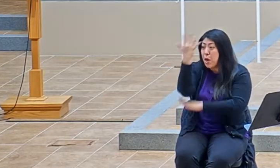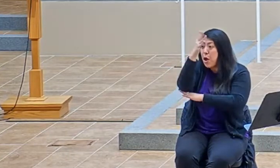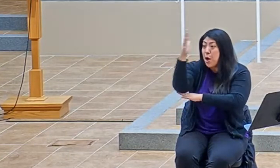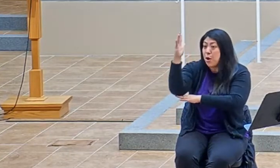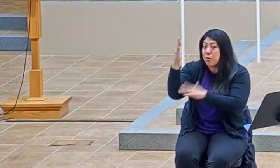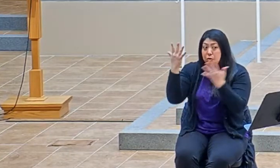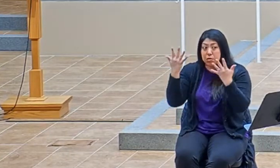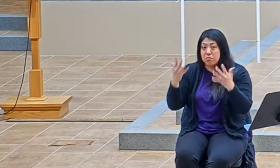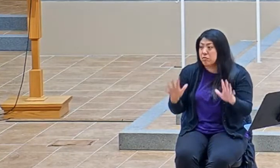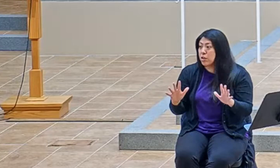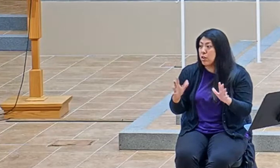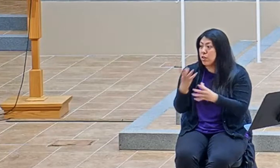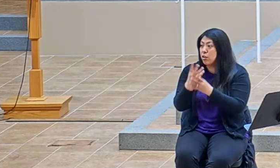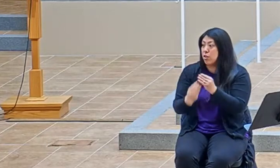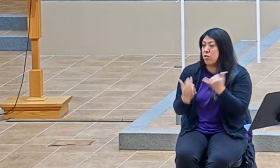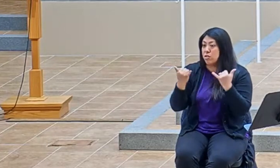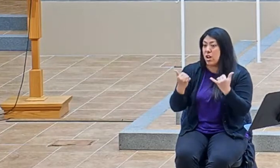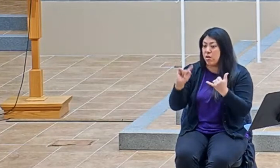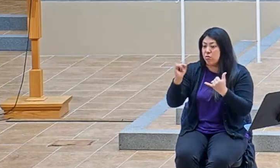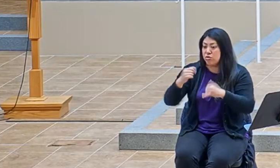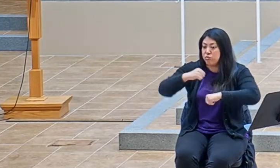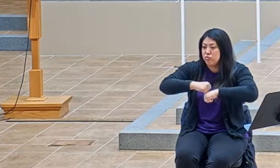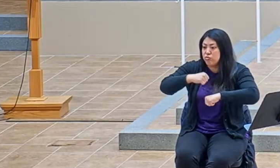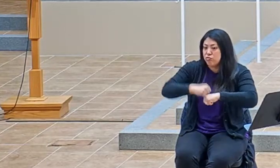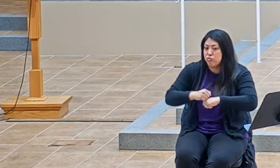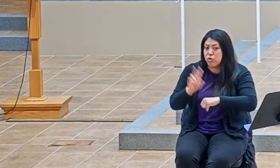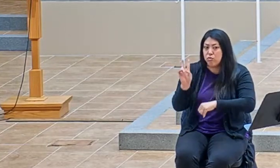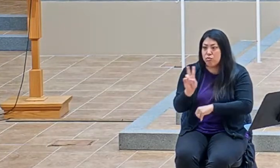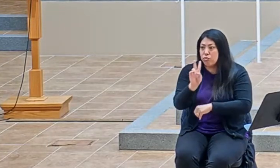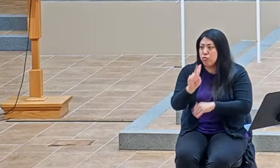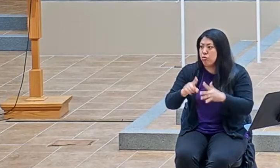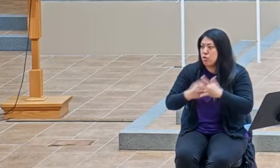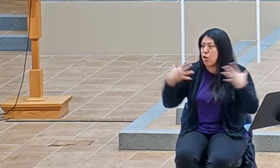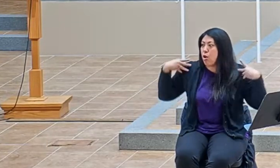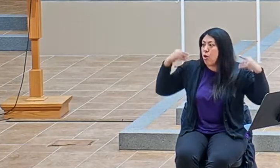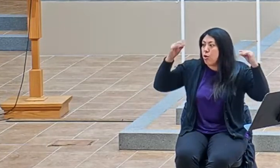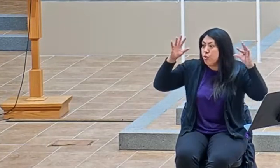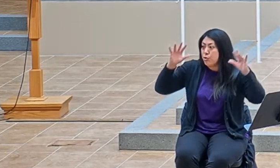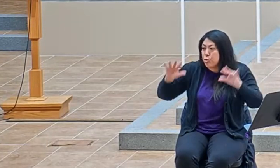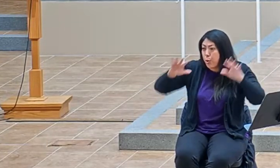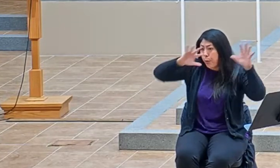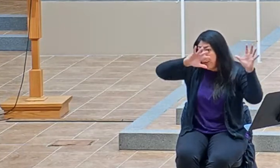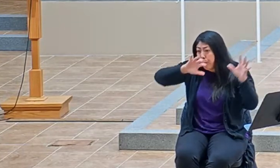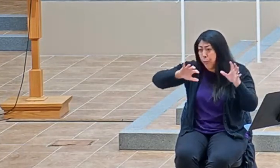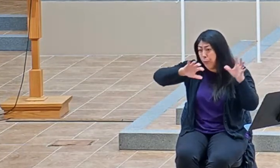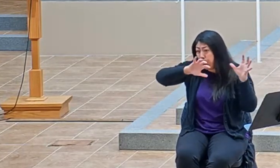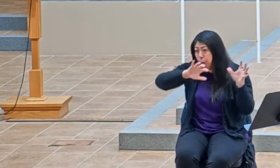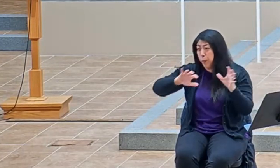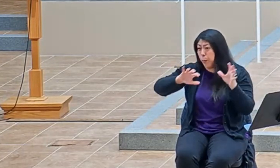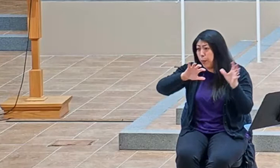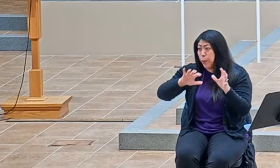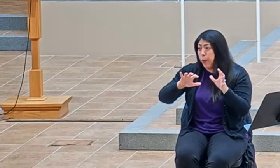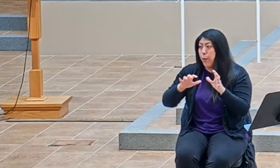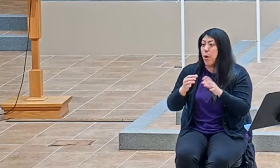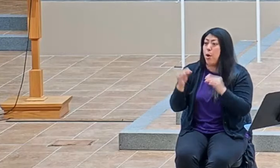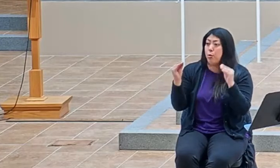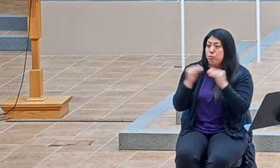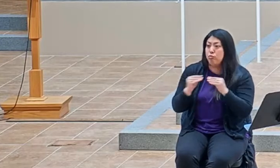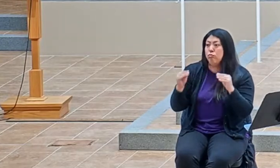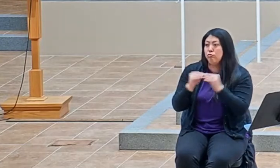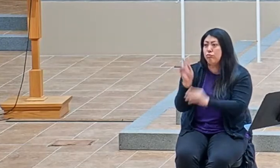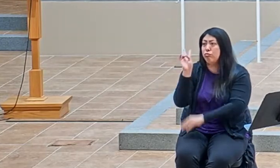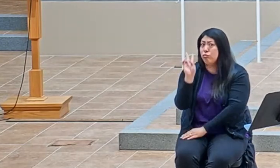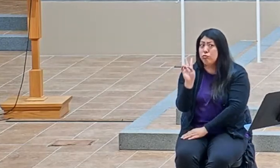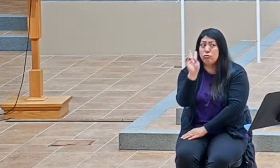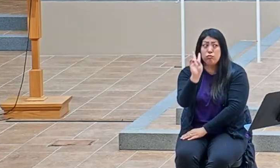line was gone, and it started to sleet. And about 300 feet more elevation after